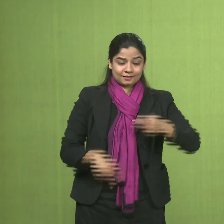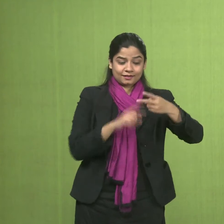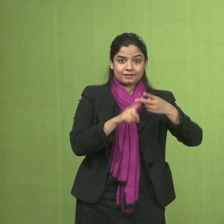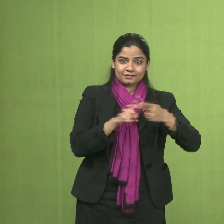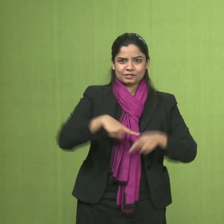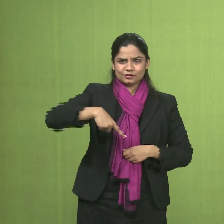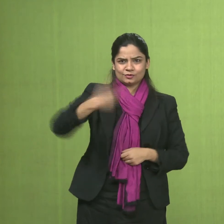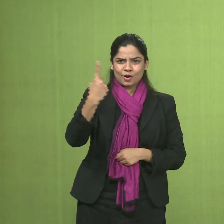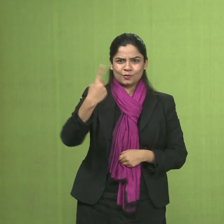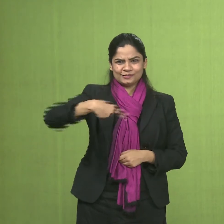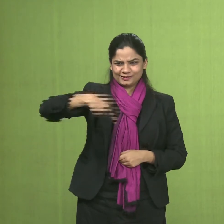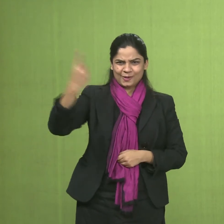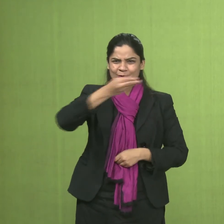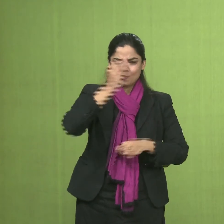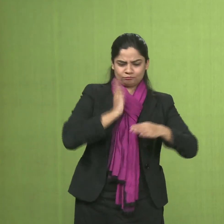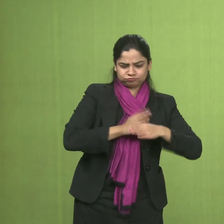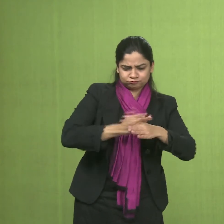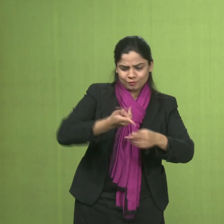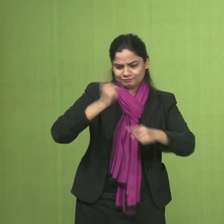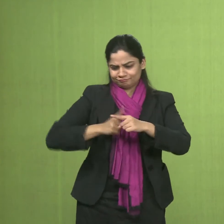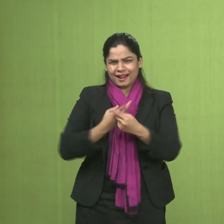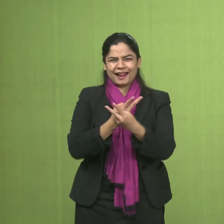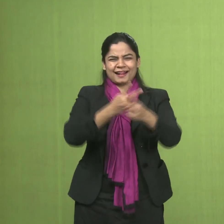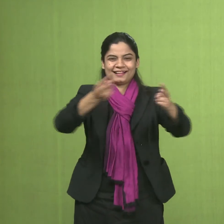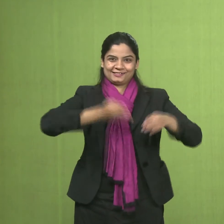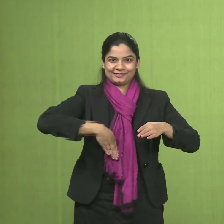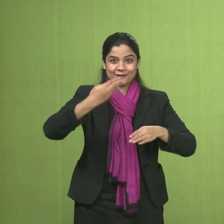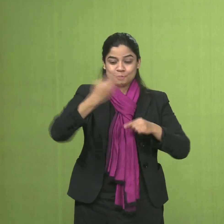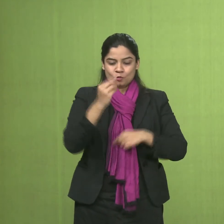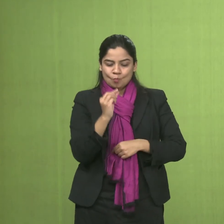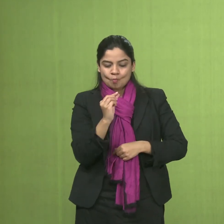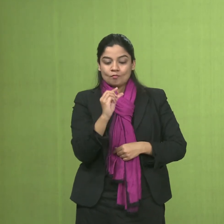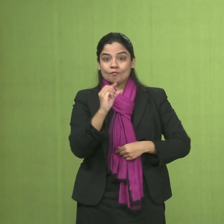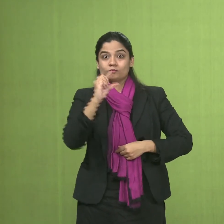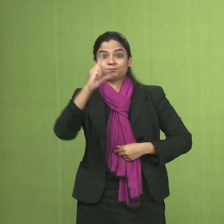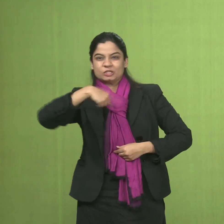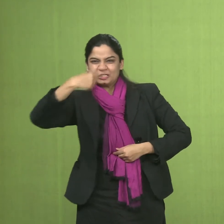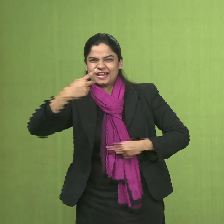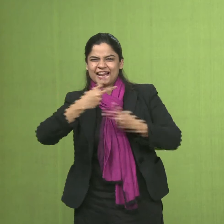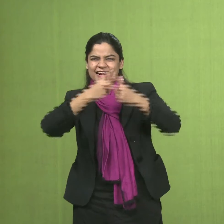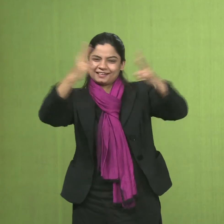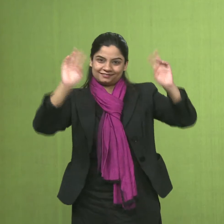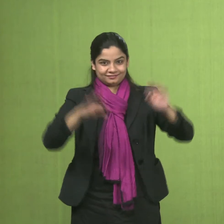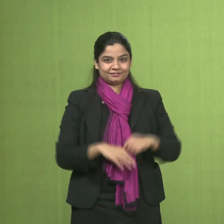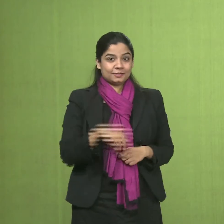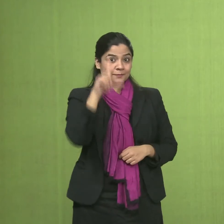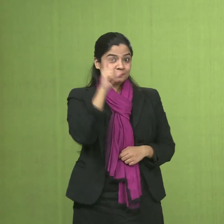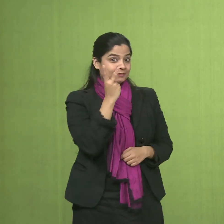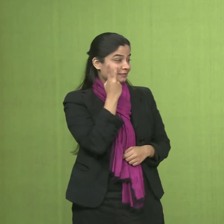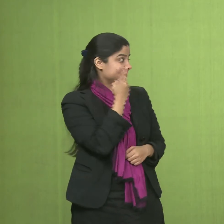Now let's come to knives. We all use knives for different purposes at home, like for chopping etc. As you can